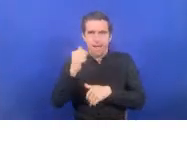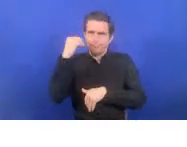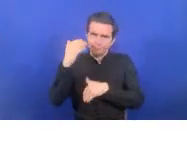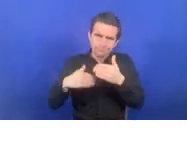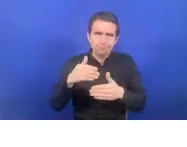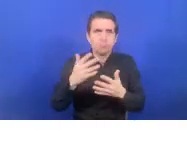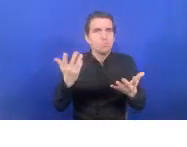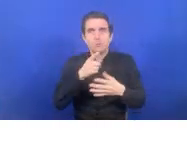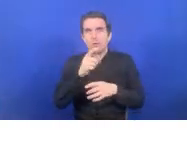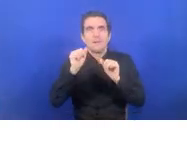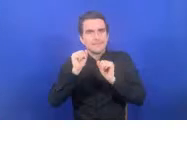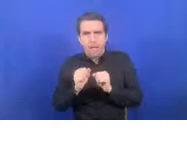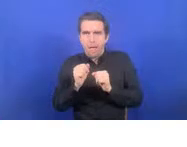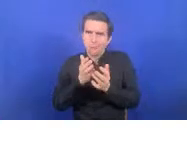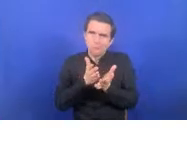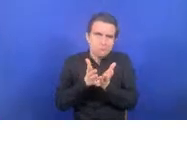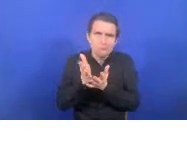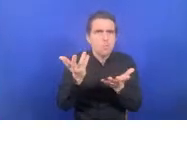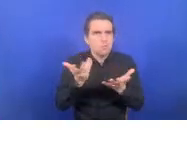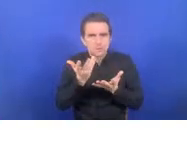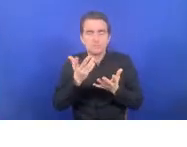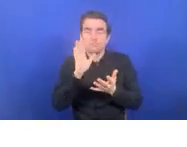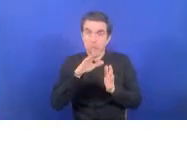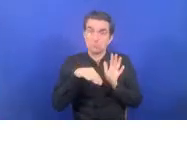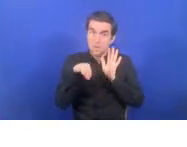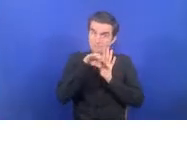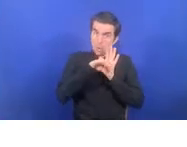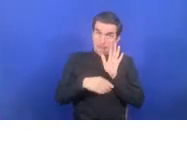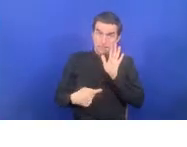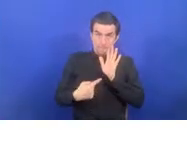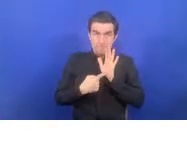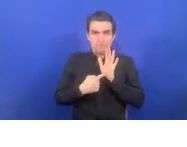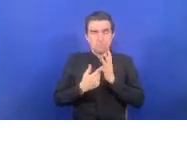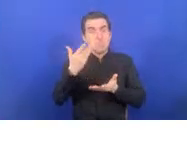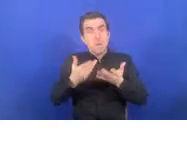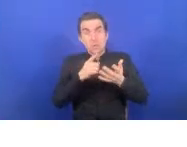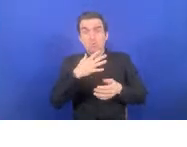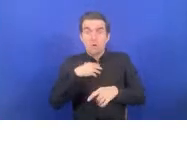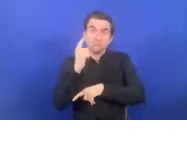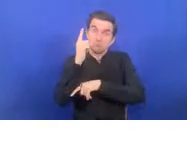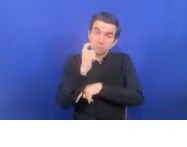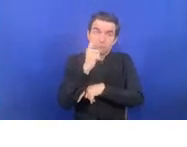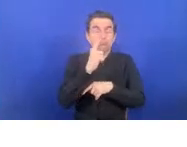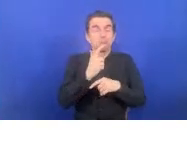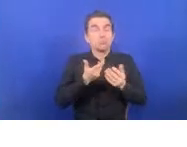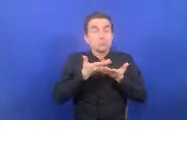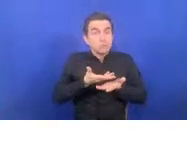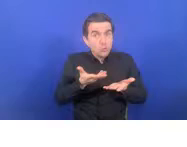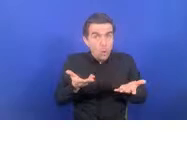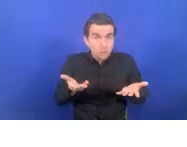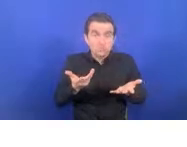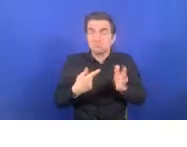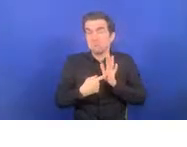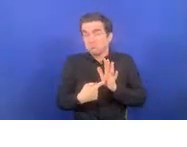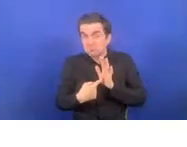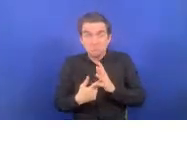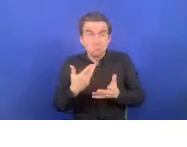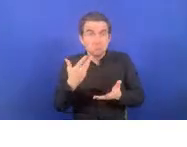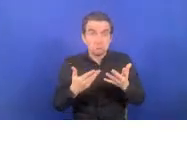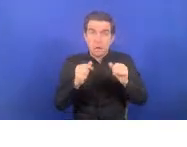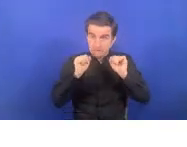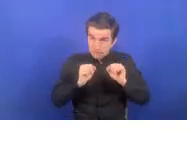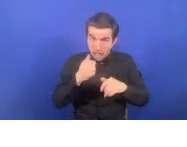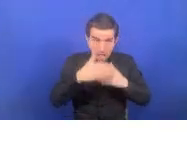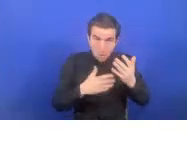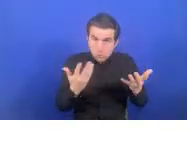are the concrete actions you can take? How much is this going to cost? When will it be done? And then finally, if you